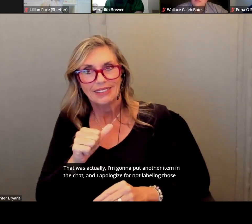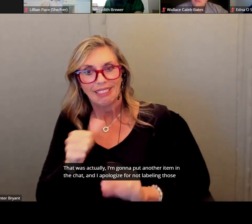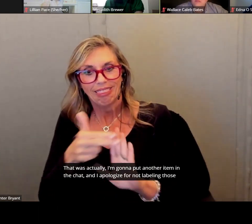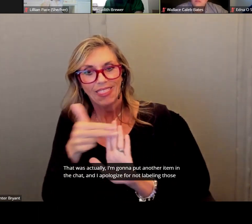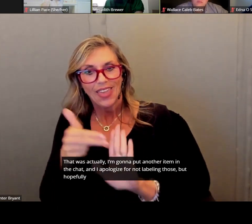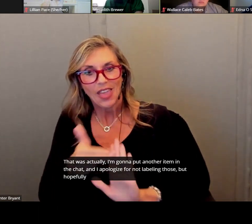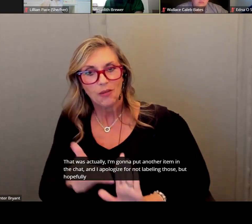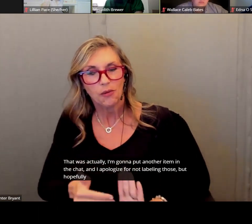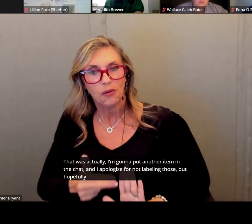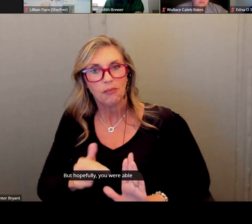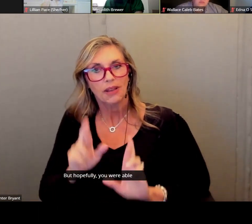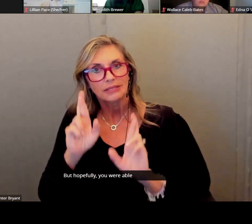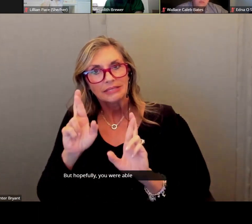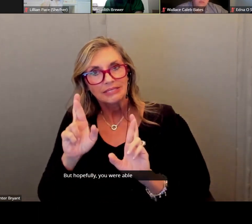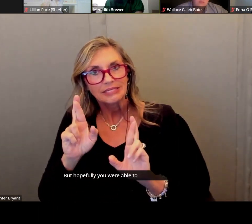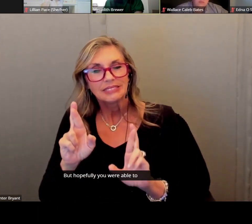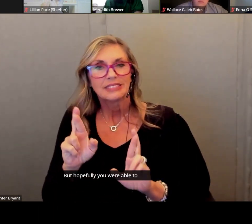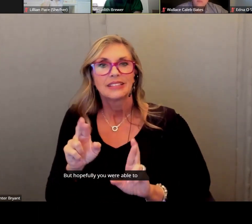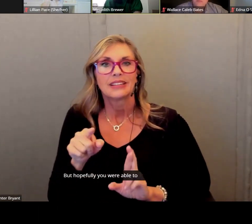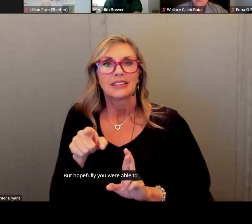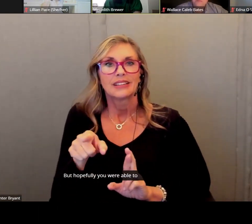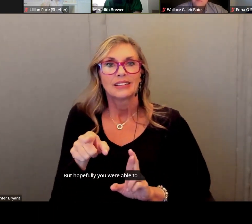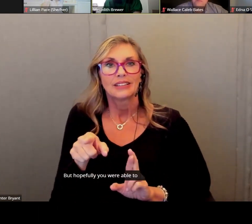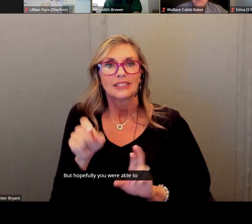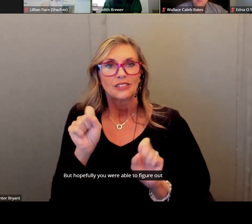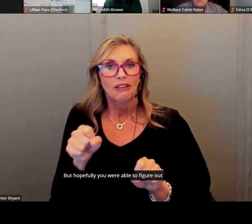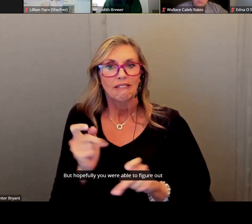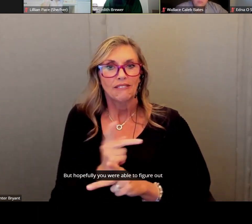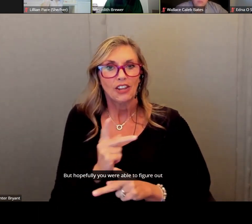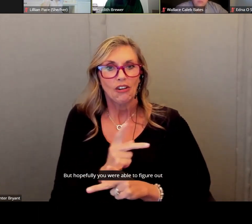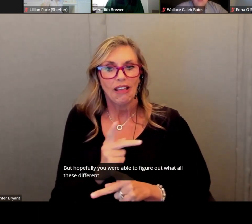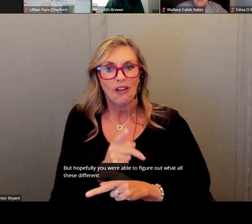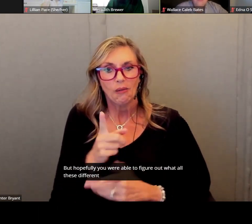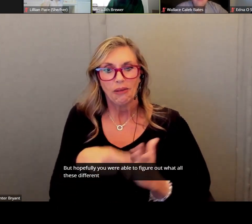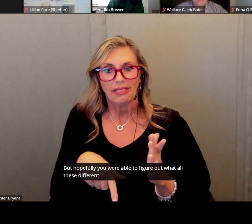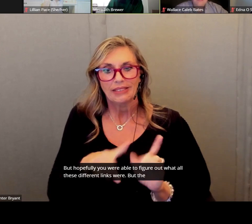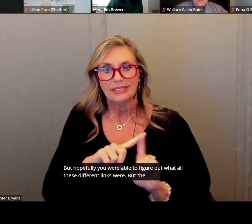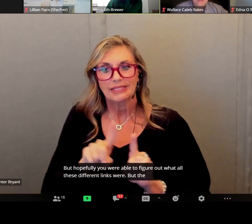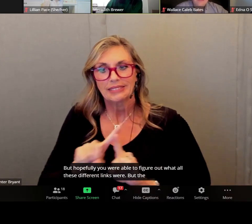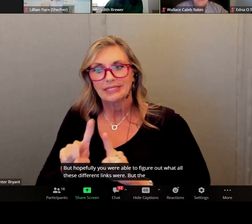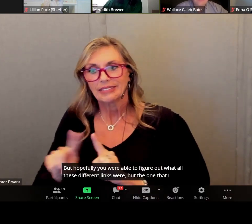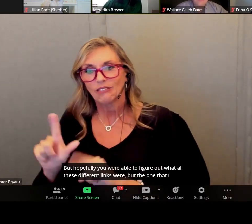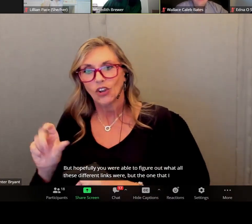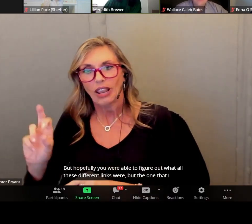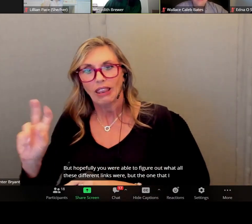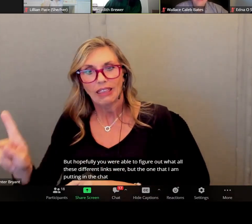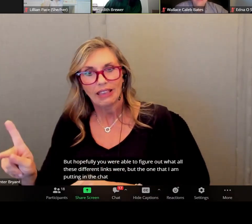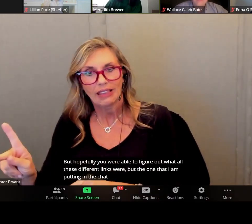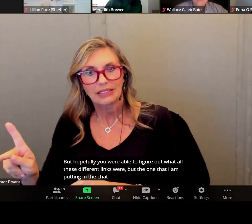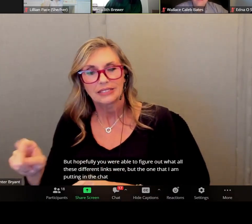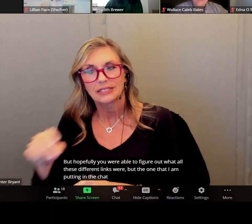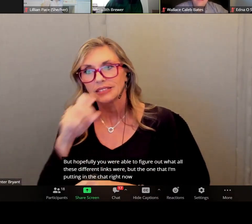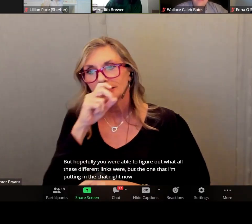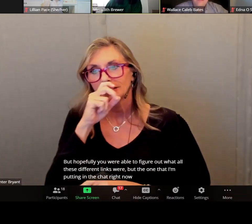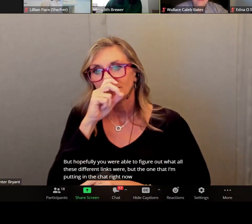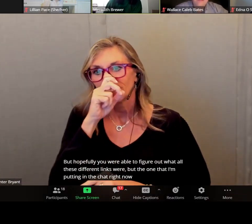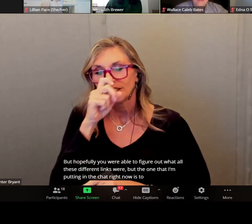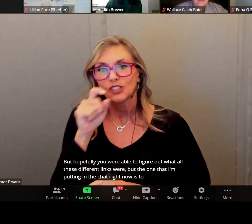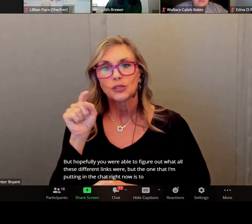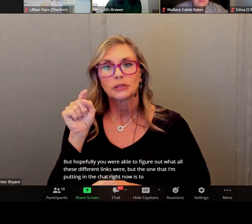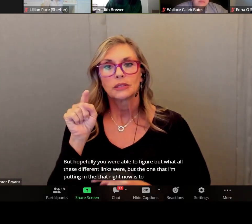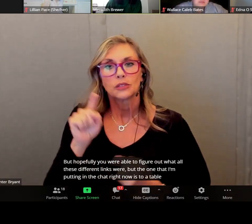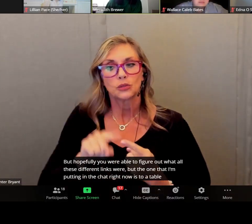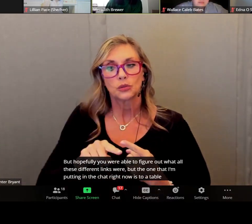were able to figure out what all these different links were. But the one that I am putting in the chat right now is to a table that